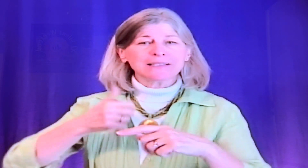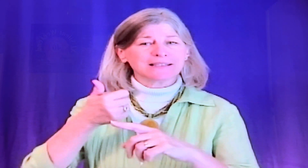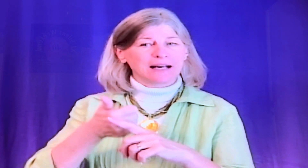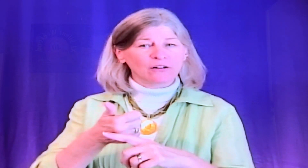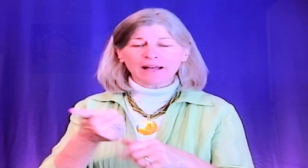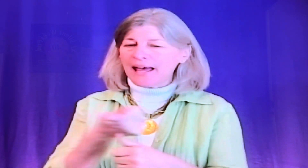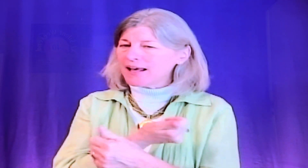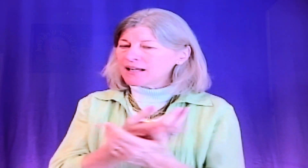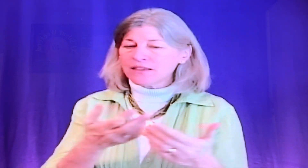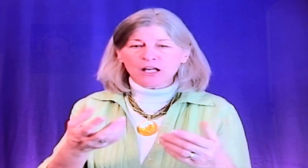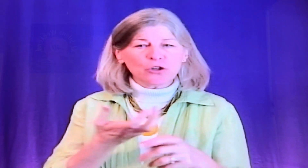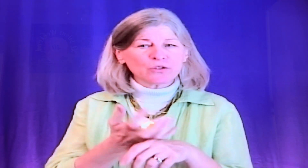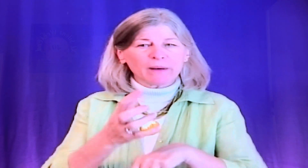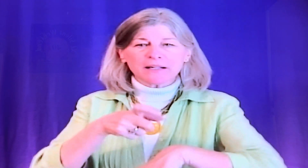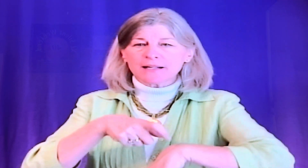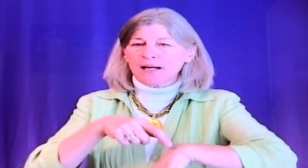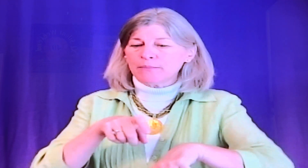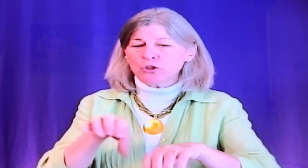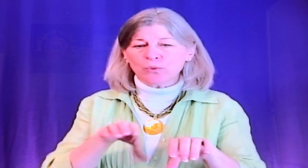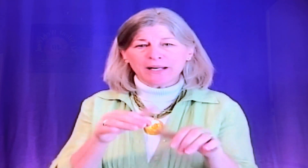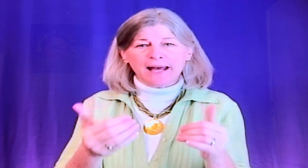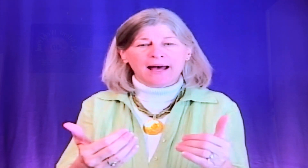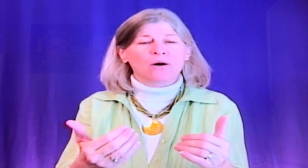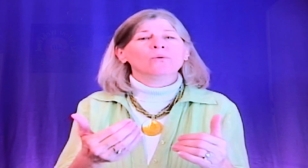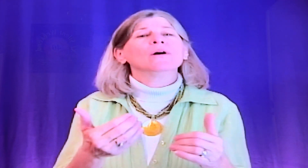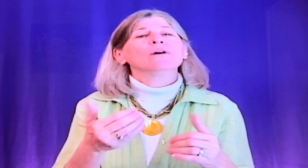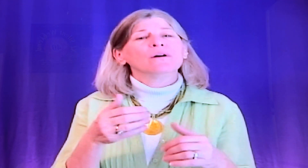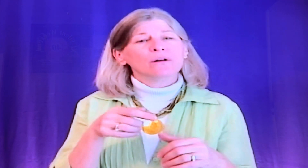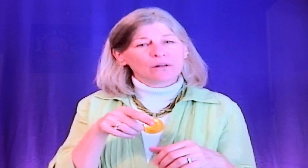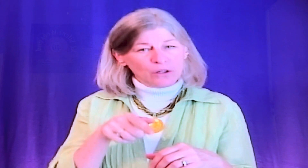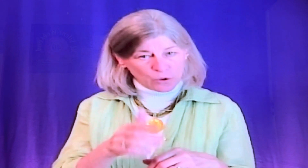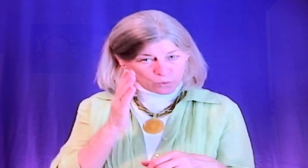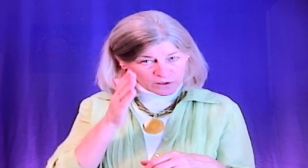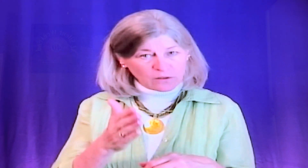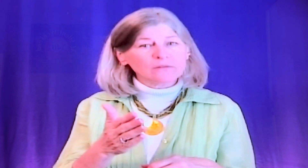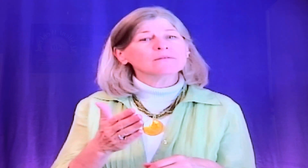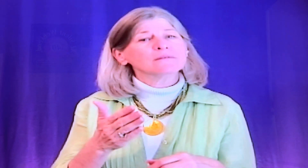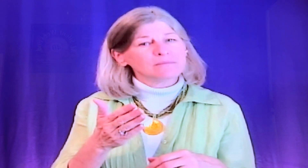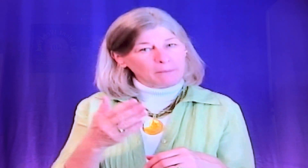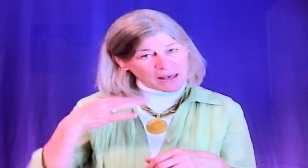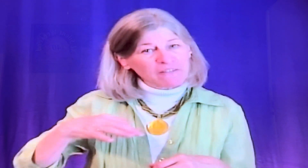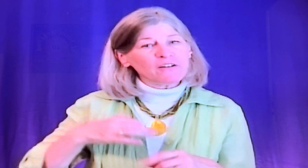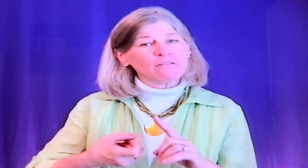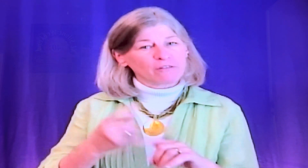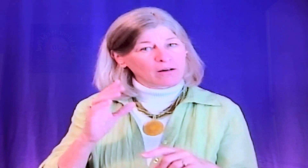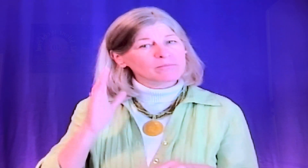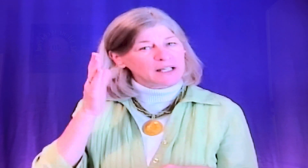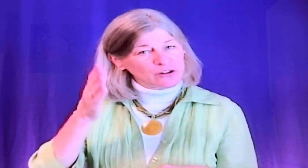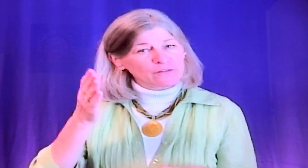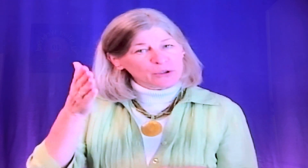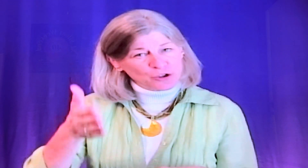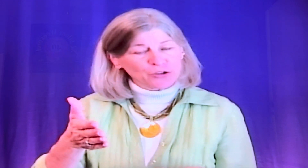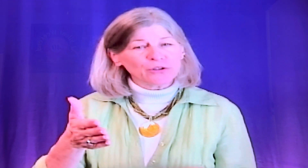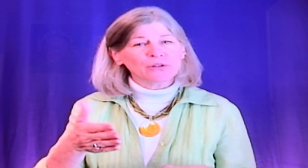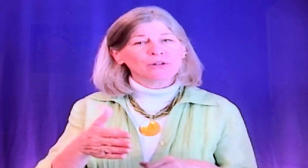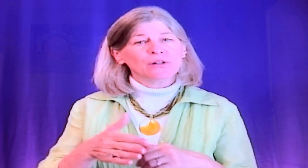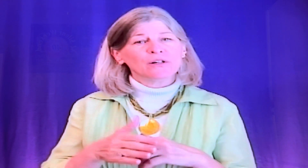itself. Anything you spend time doing now, you will benefit from in the future.